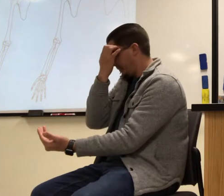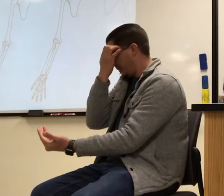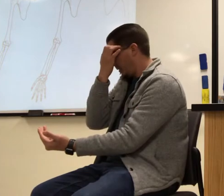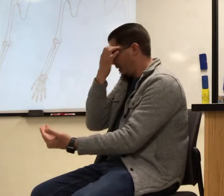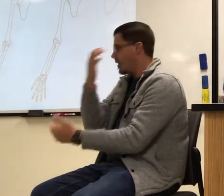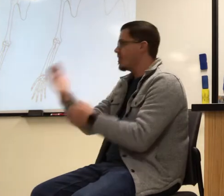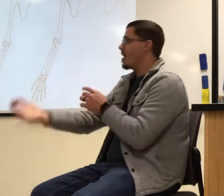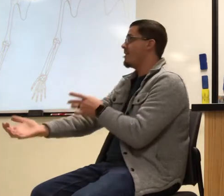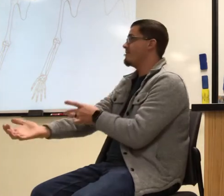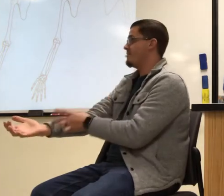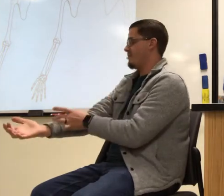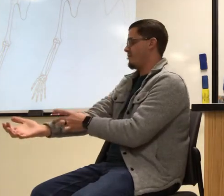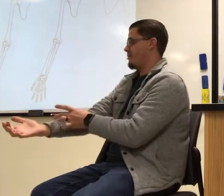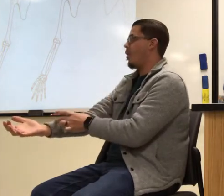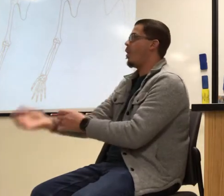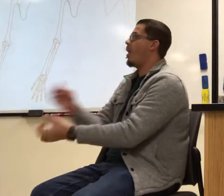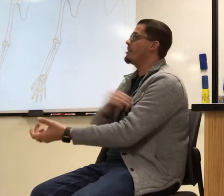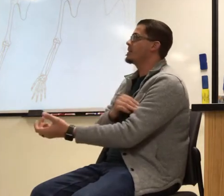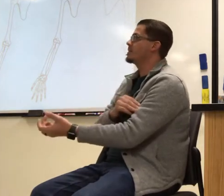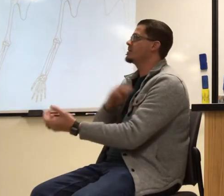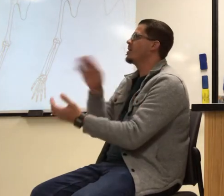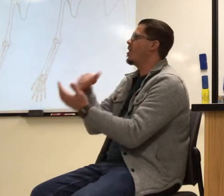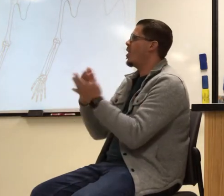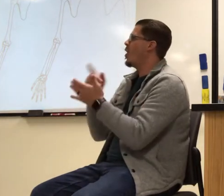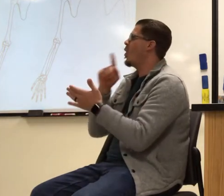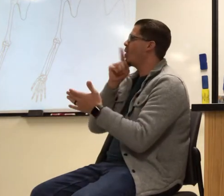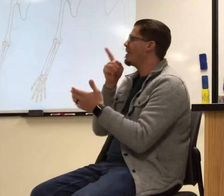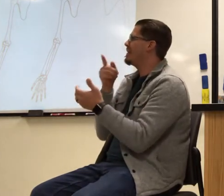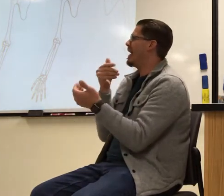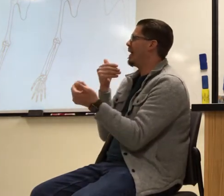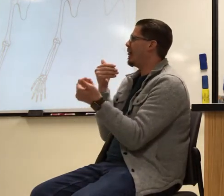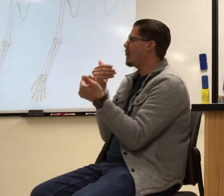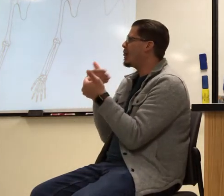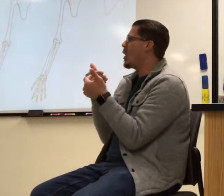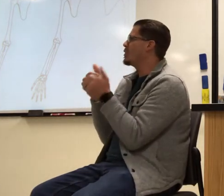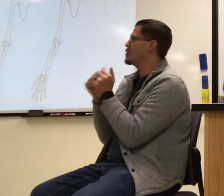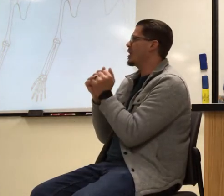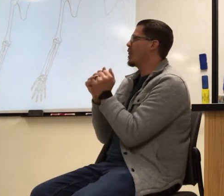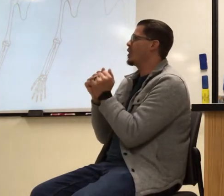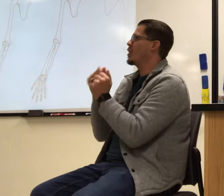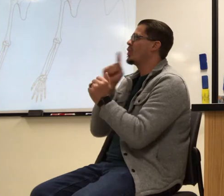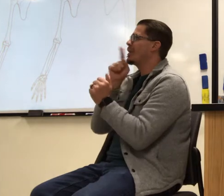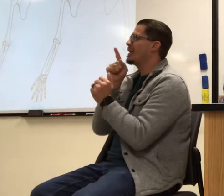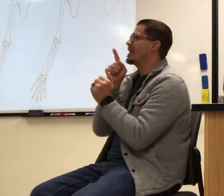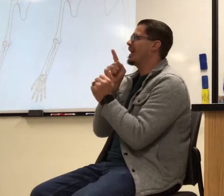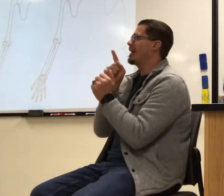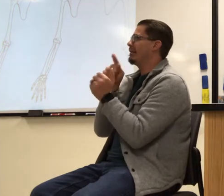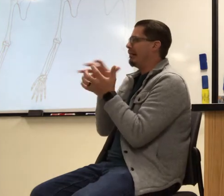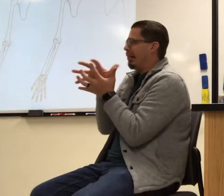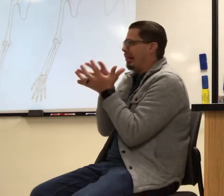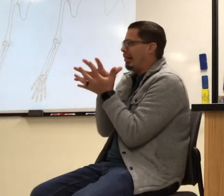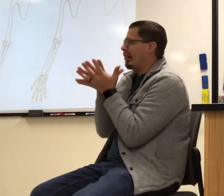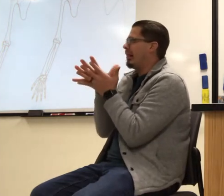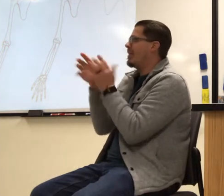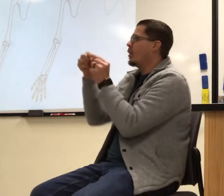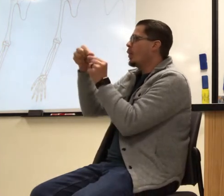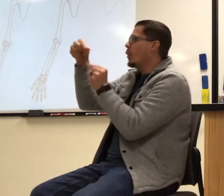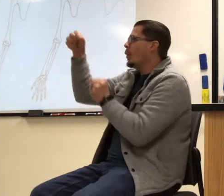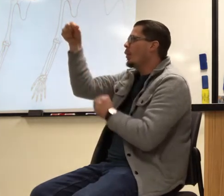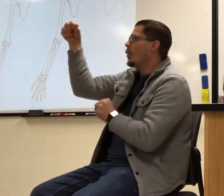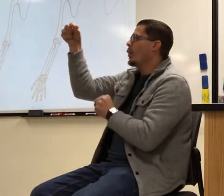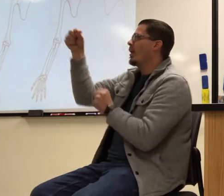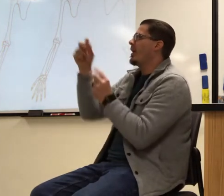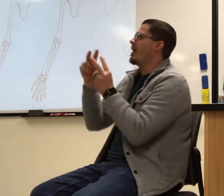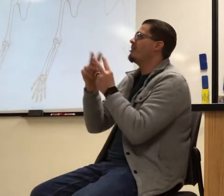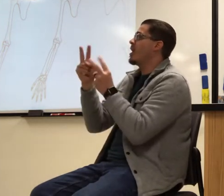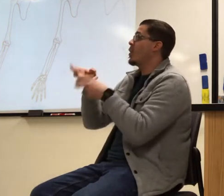and the forearm muscles, they're all really close together, and they're all really slender, and they're